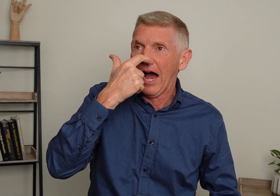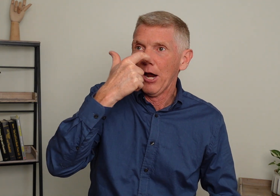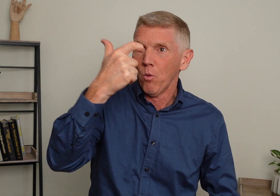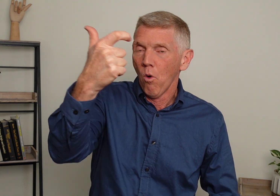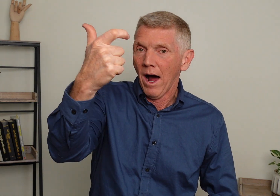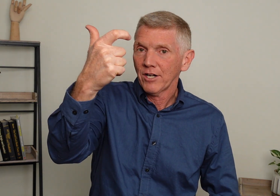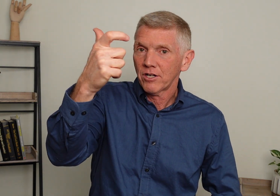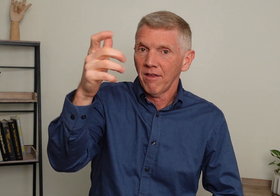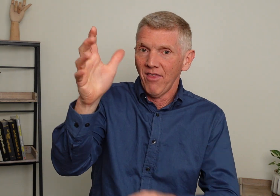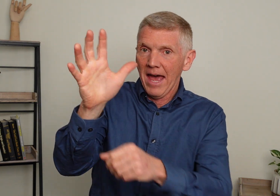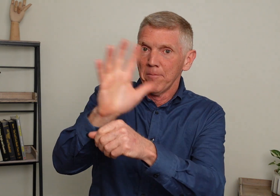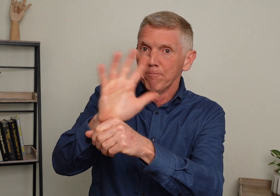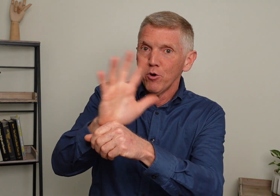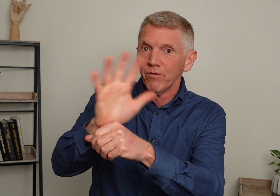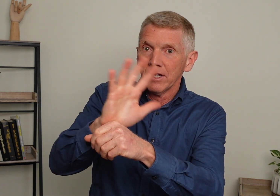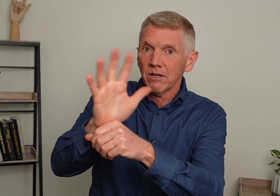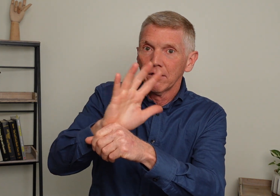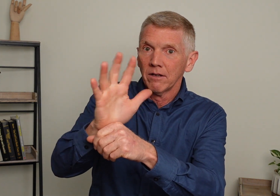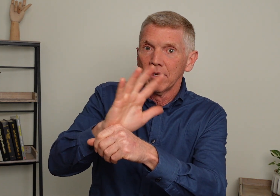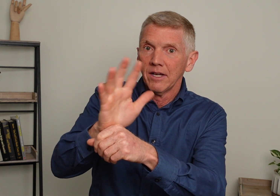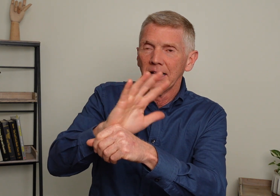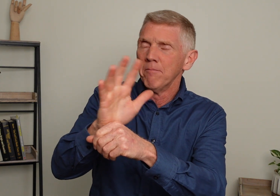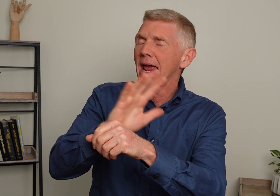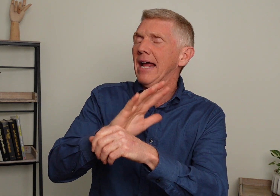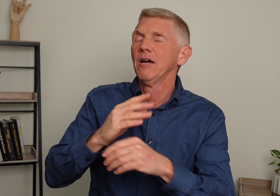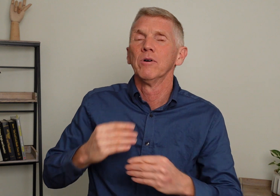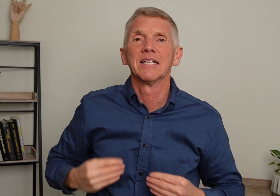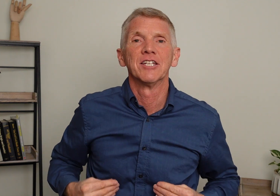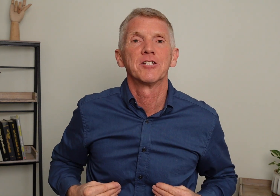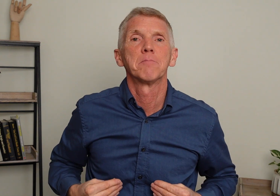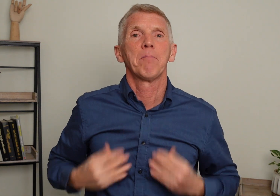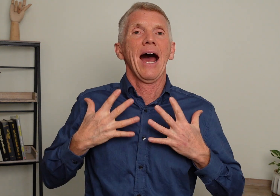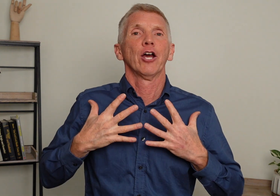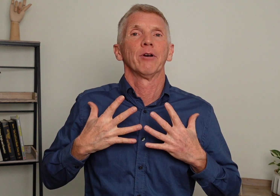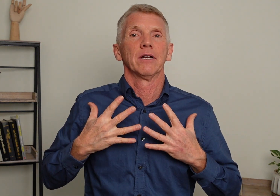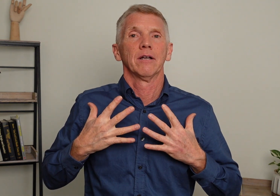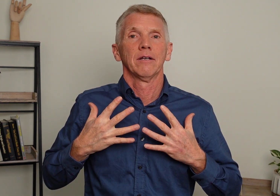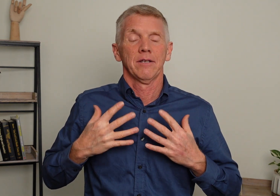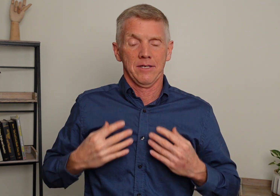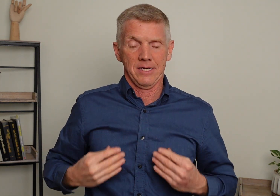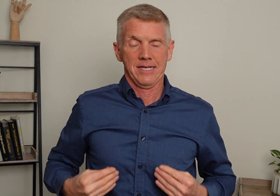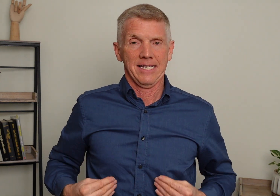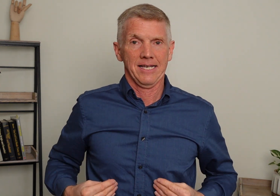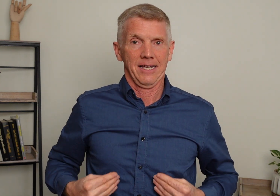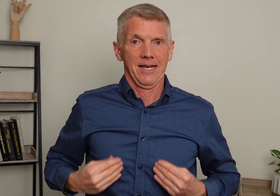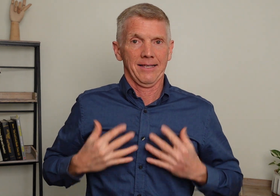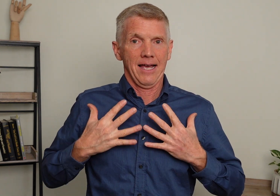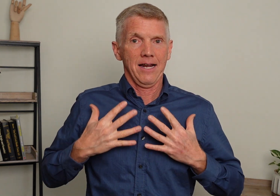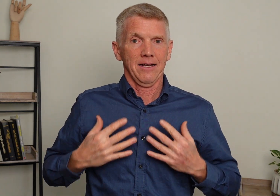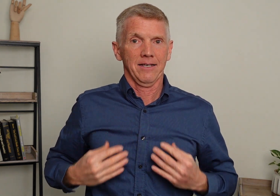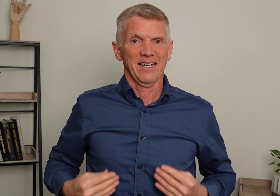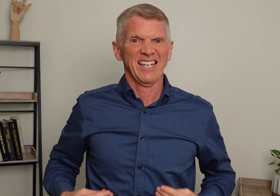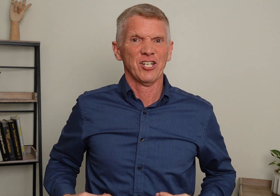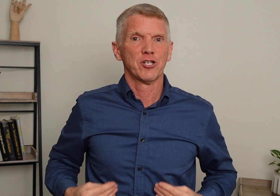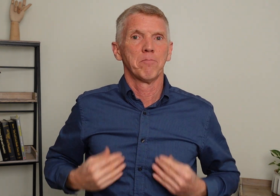I watched that movie, and man, it was inspiring. Got that?